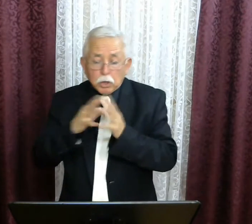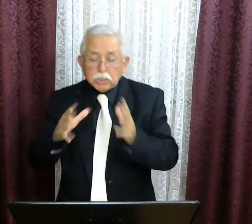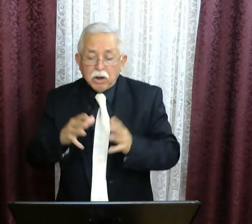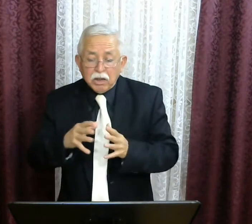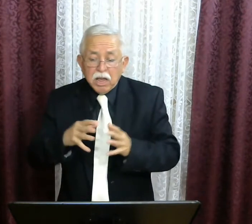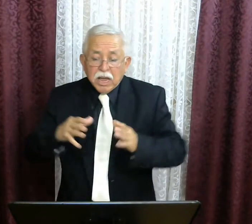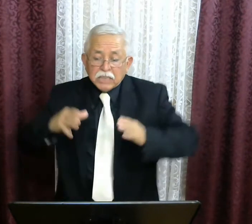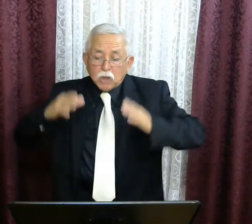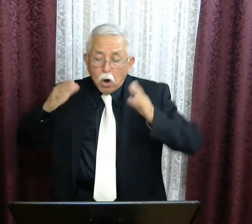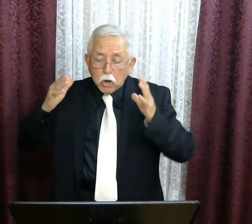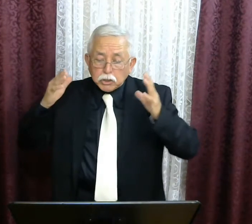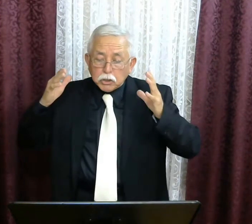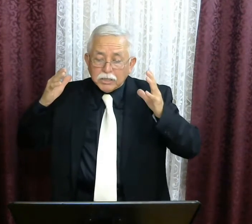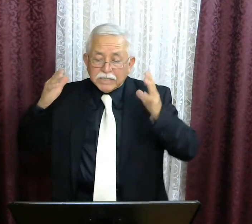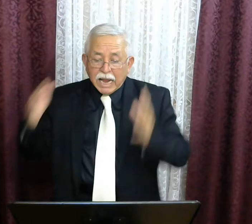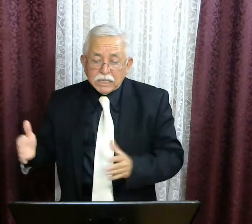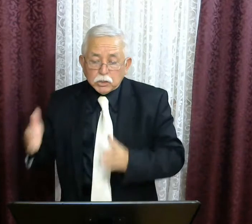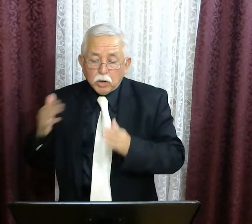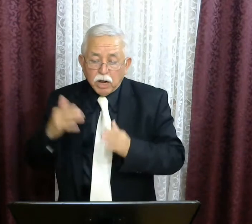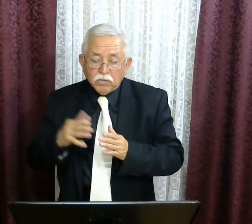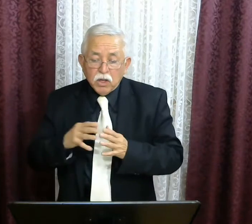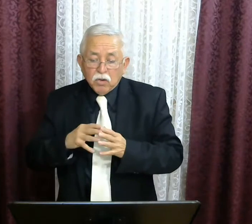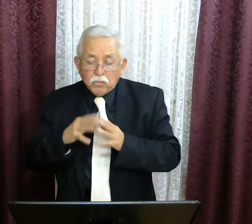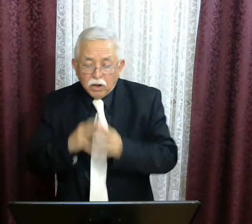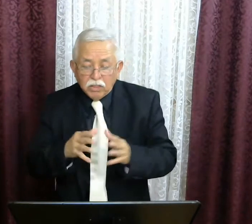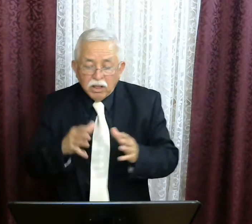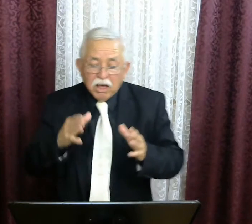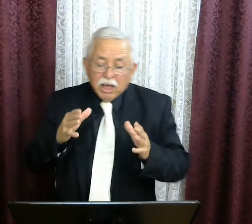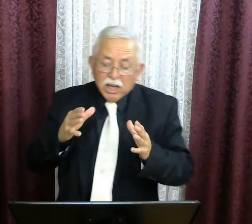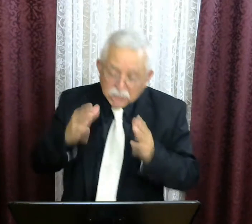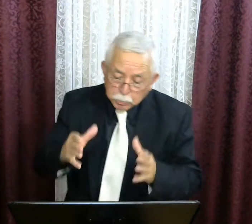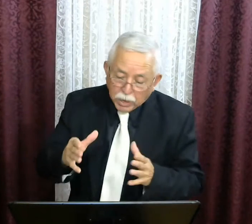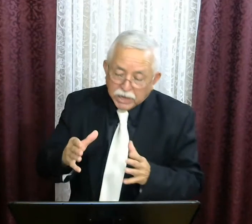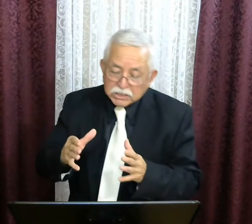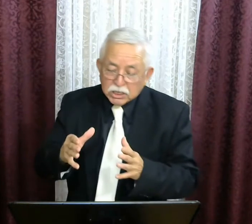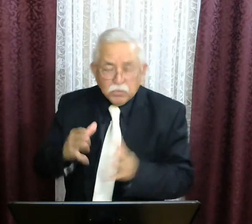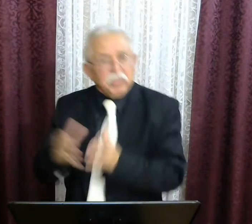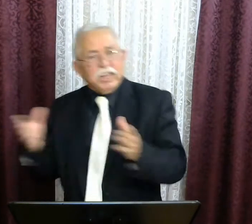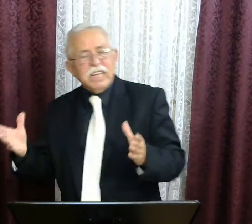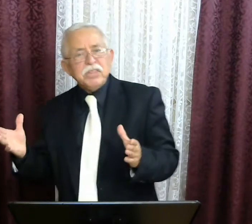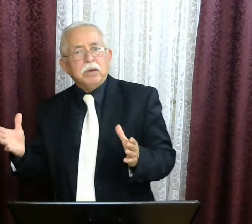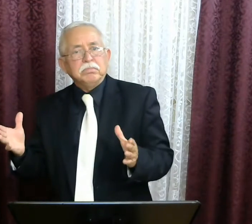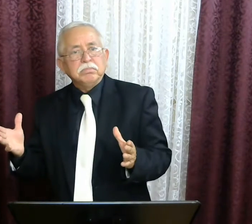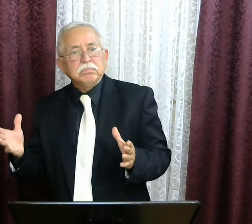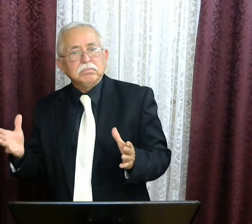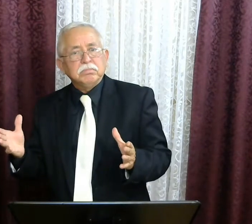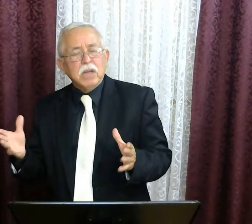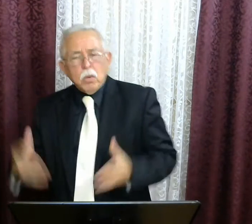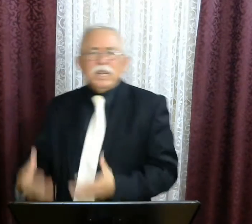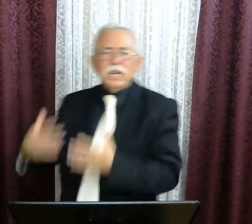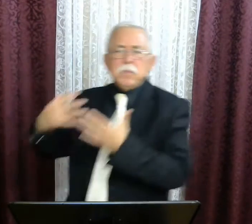personally is also intended to help further his plans for the kingdom. When he blessed